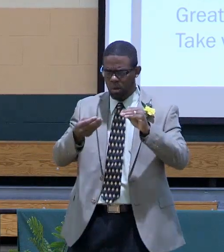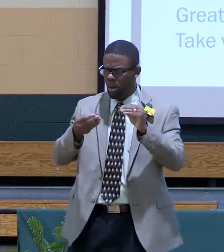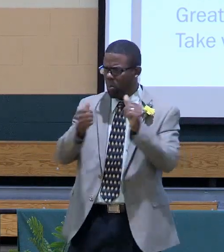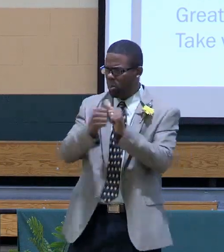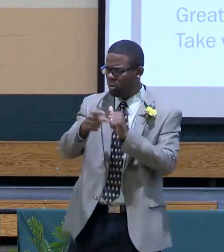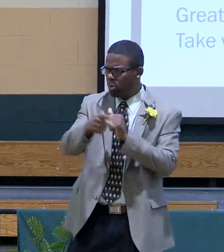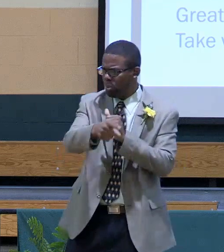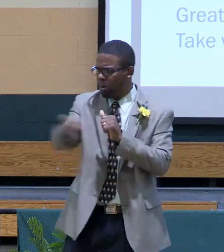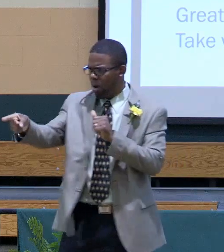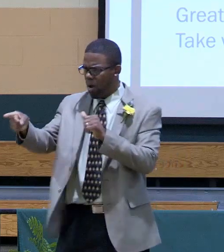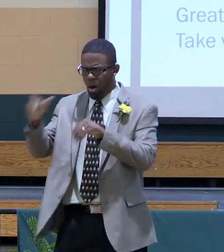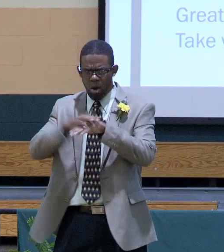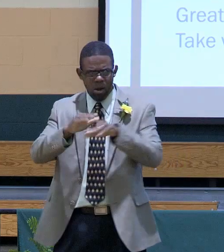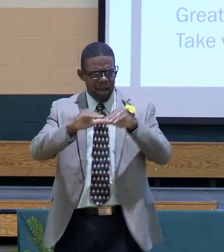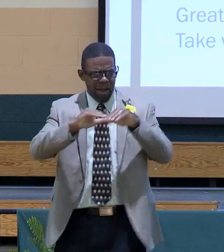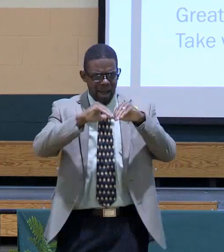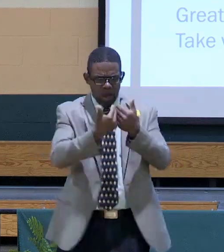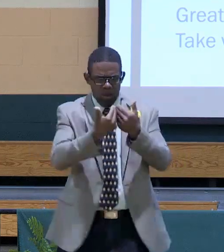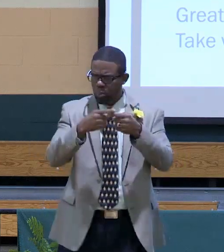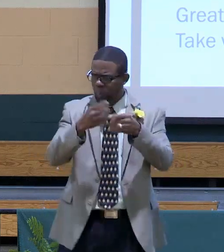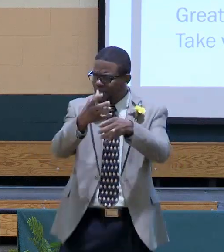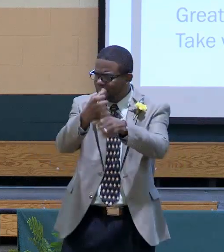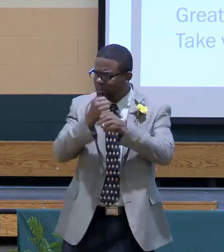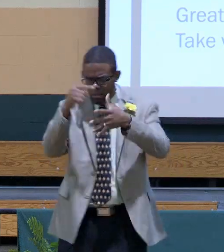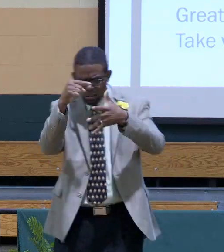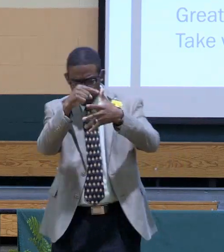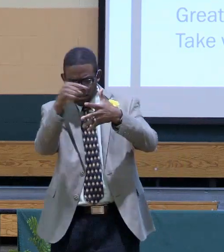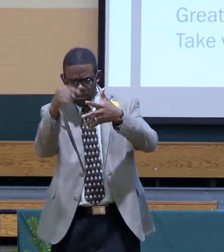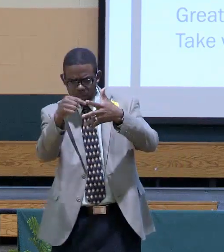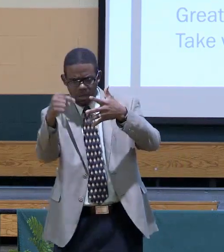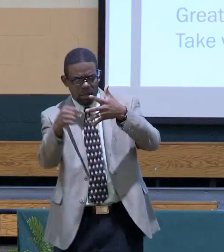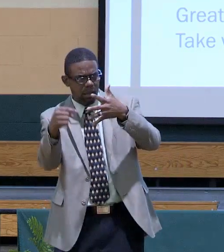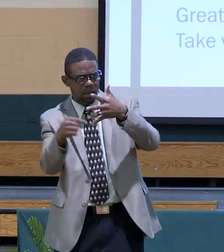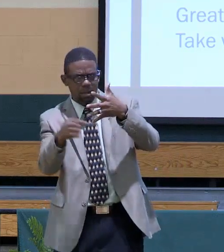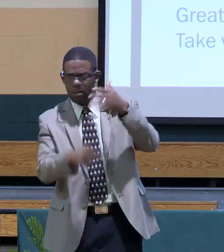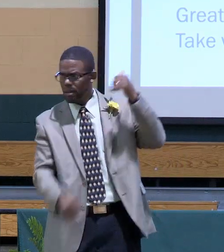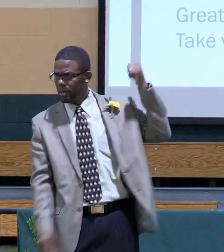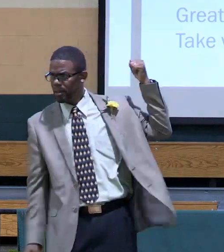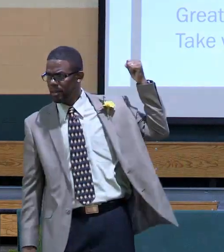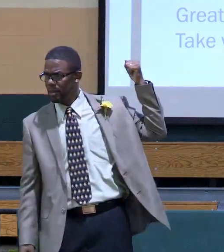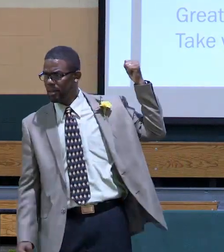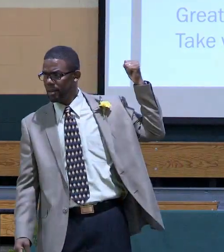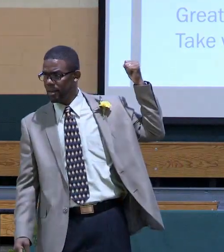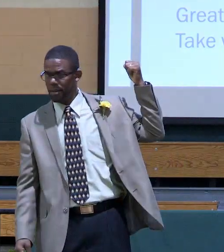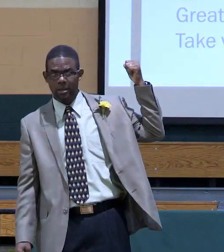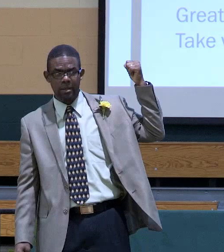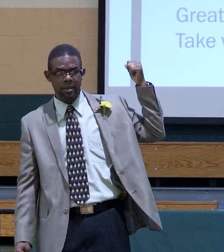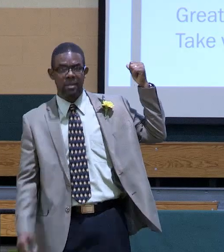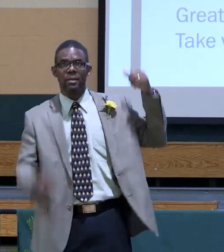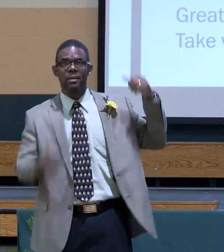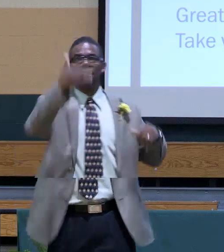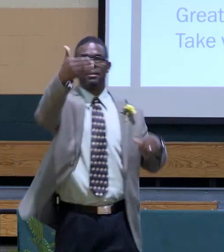my story with all of you on how you can get these things. Okay?